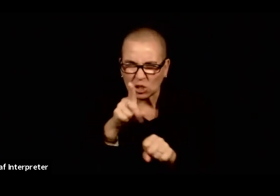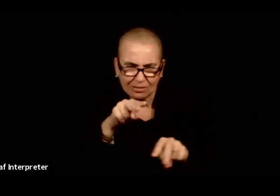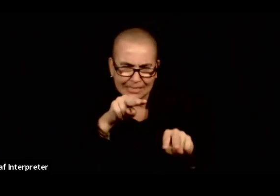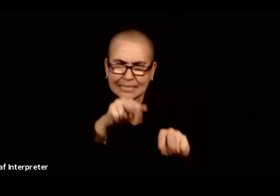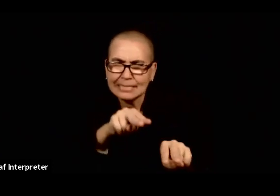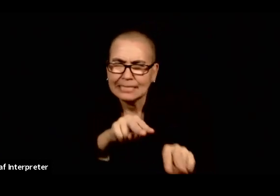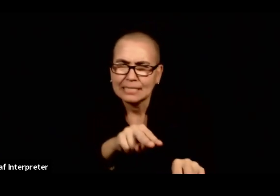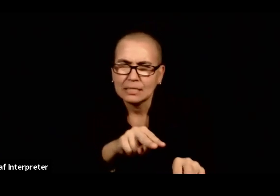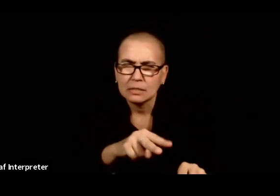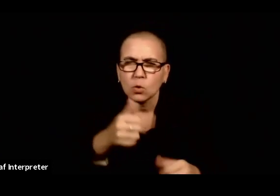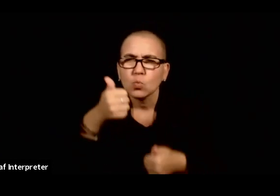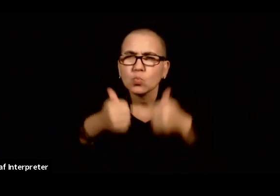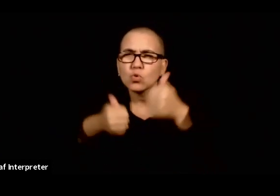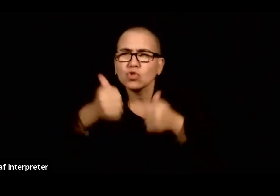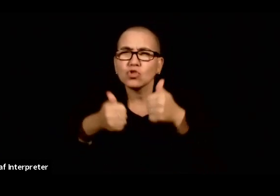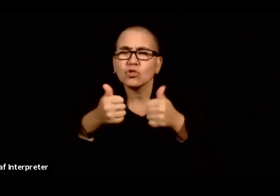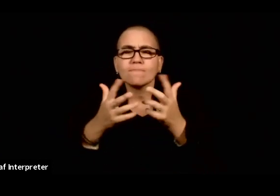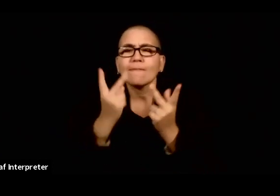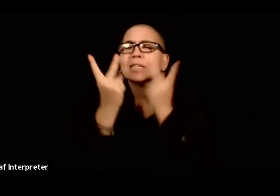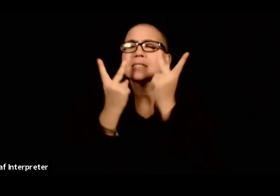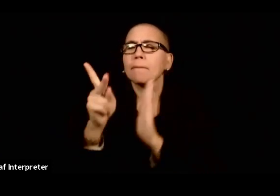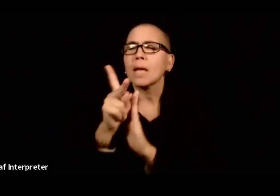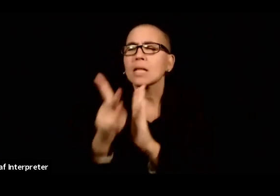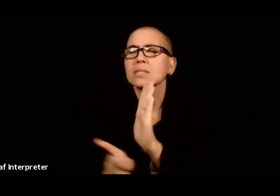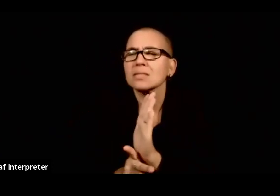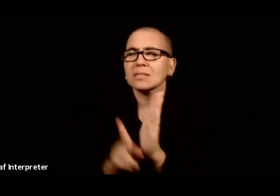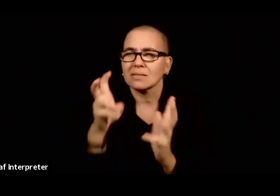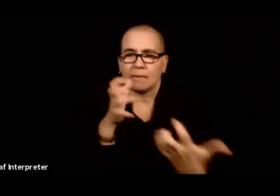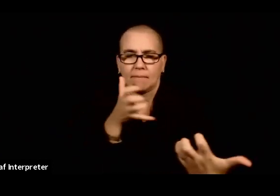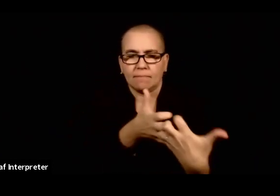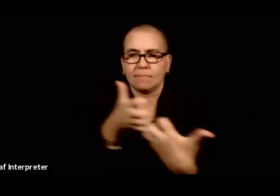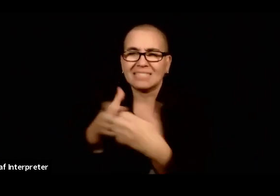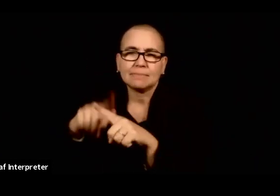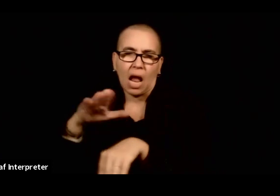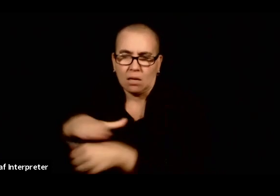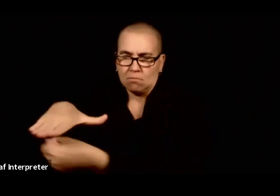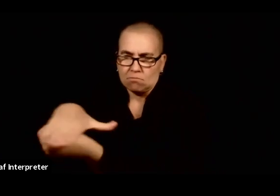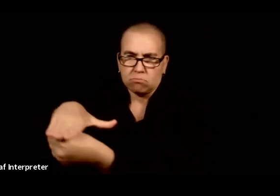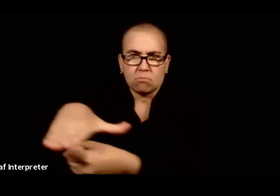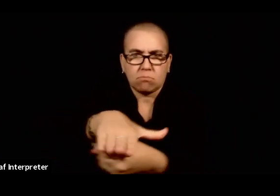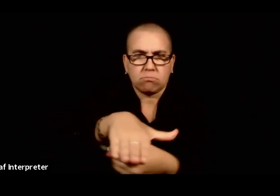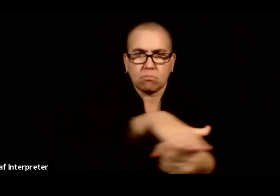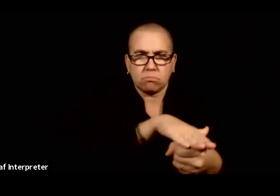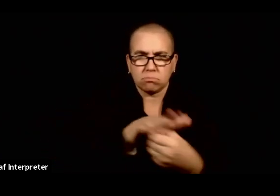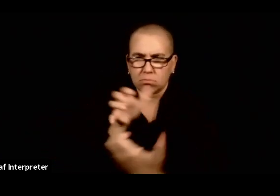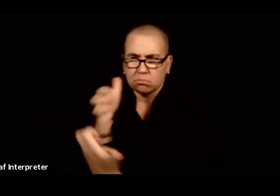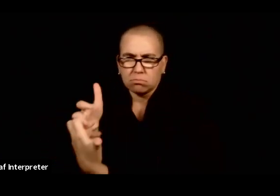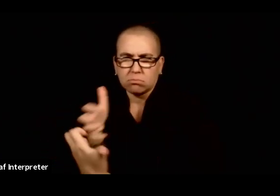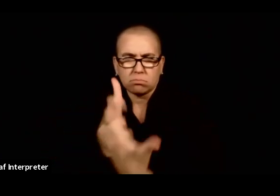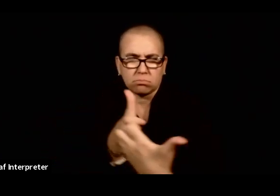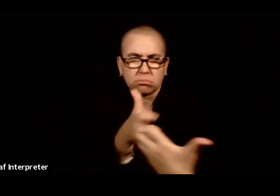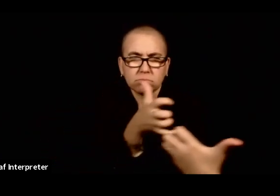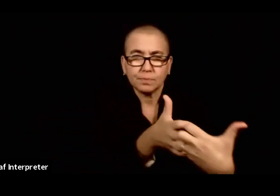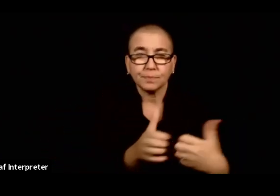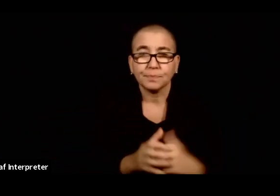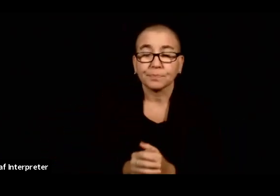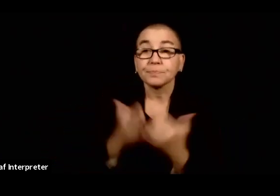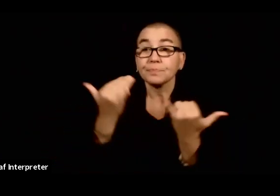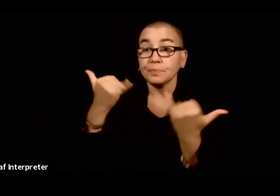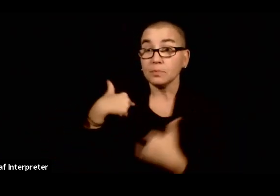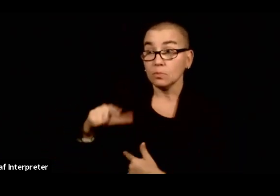their residents and staff. And with that, I'd like to hand it off to Lindsay Krieger. Thank you, Commissioner